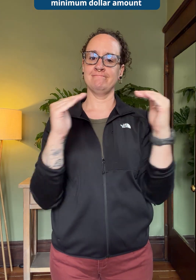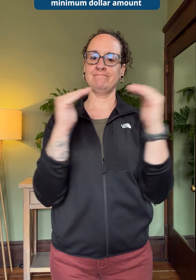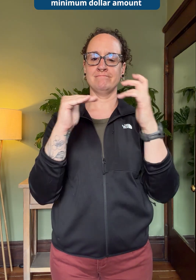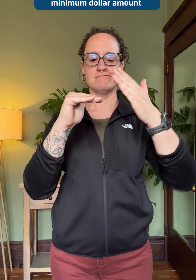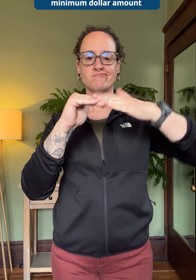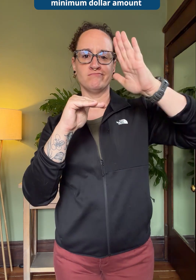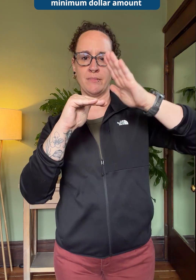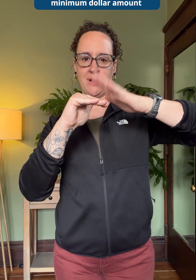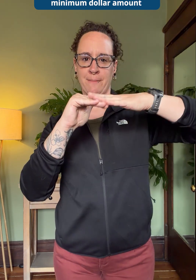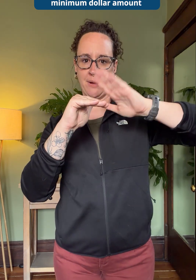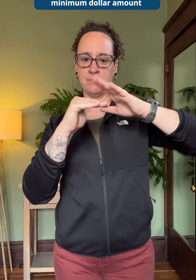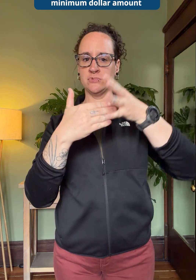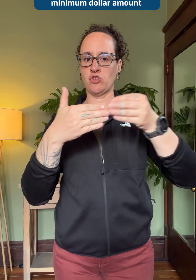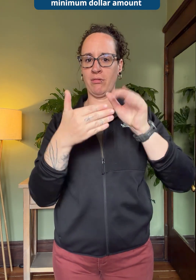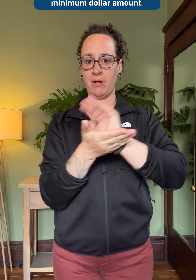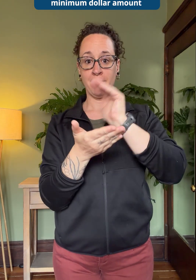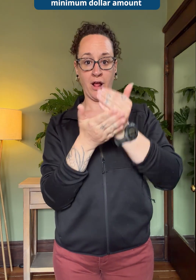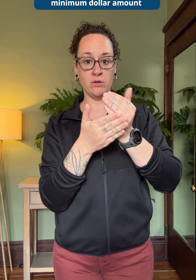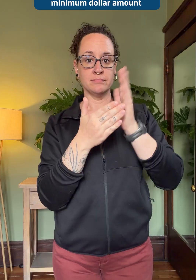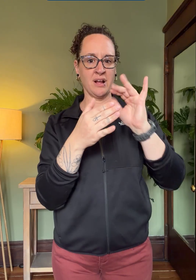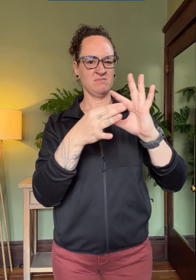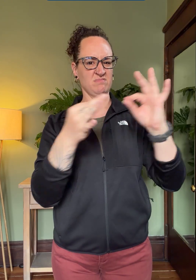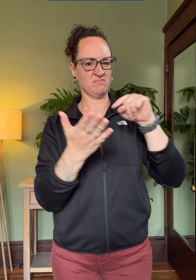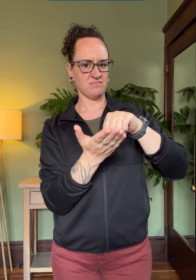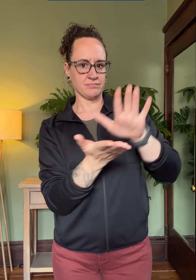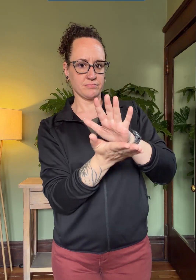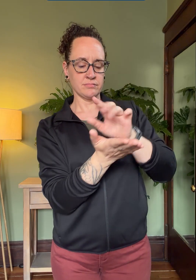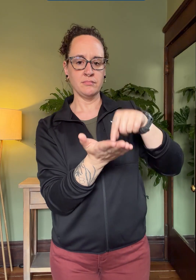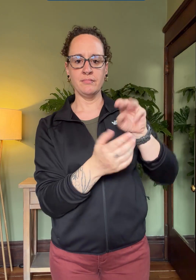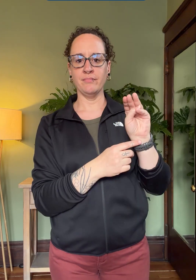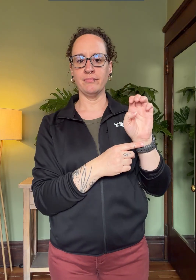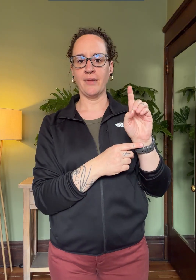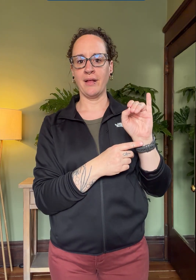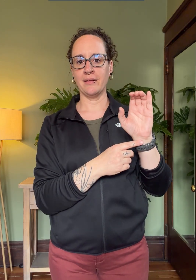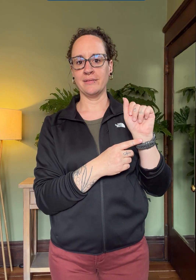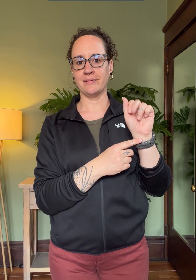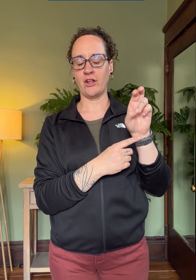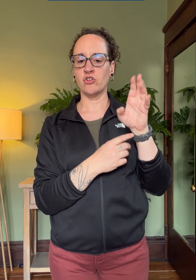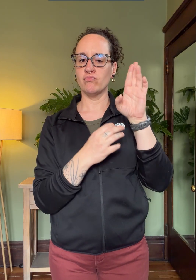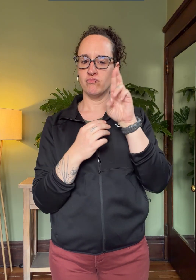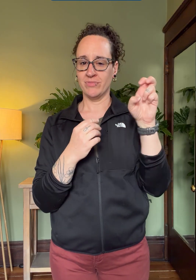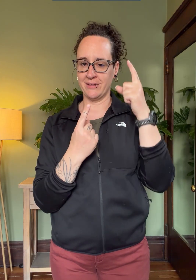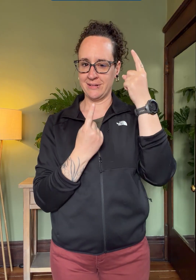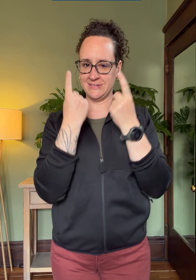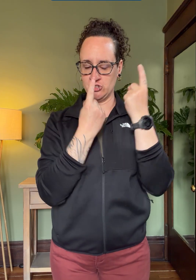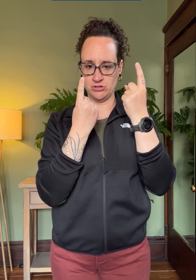Your claim must meet a certain minimum dollar amount, as stated on the Medicare